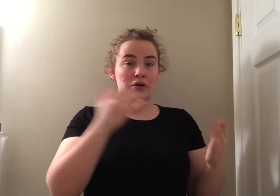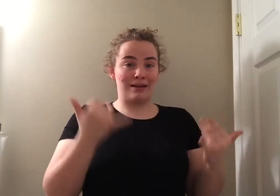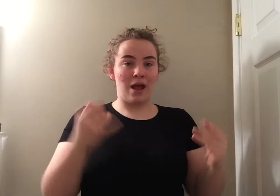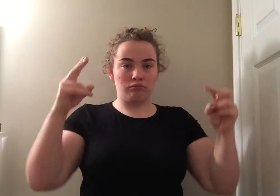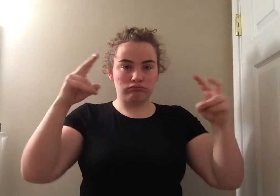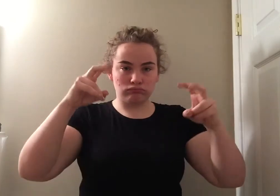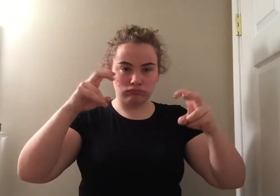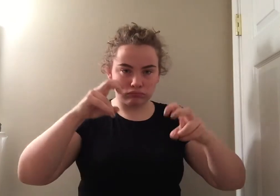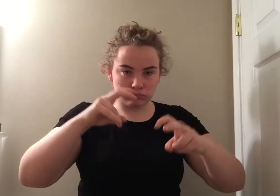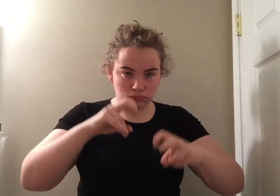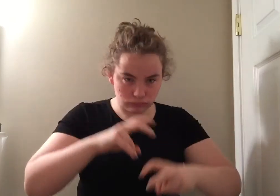Lilly.